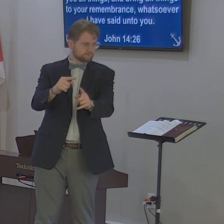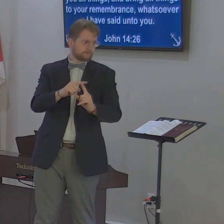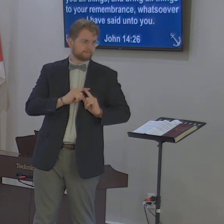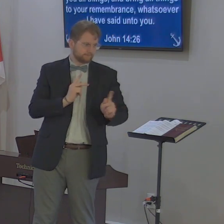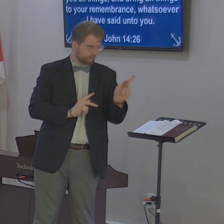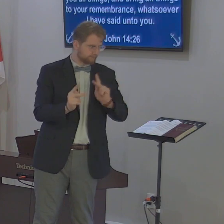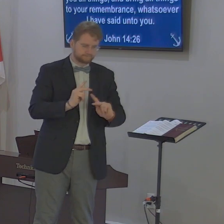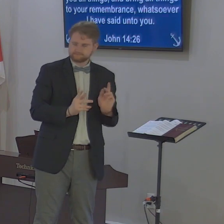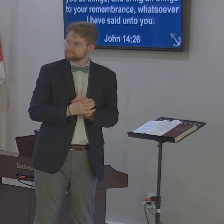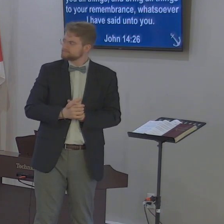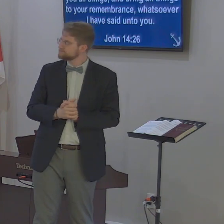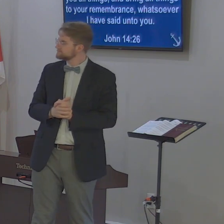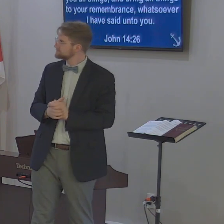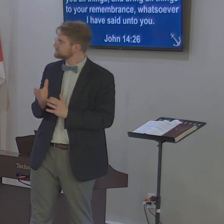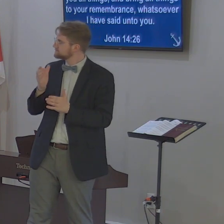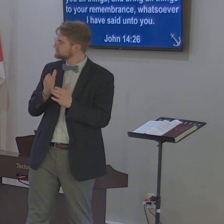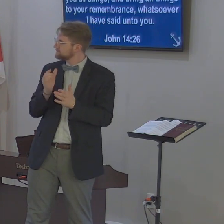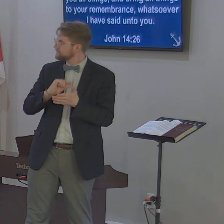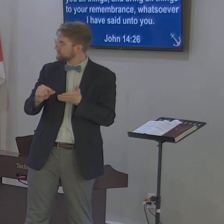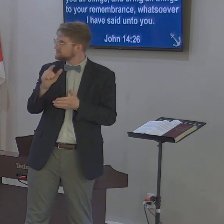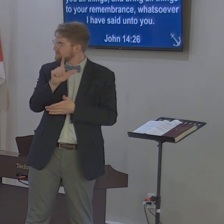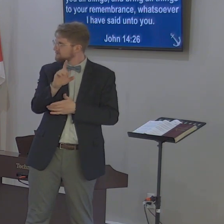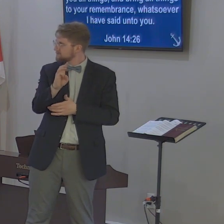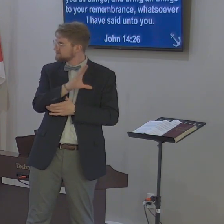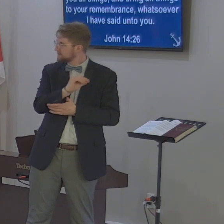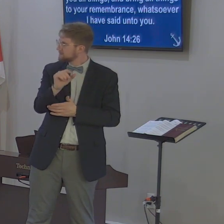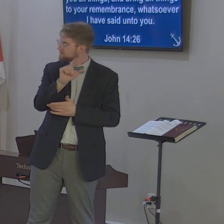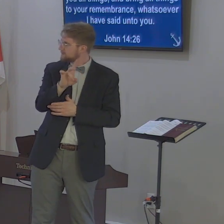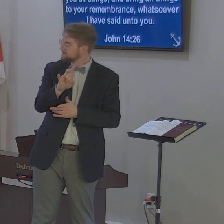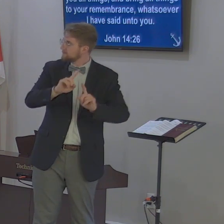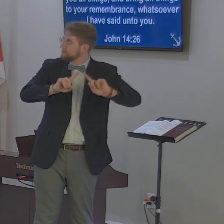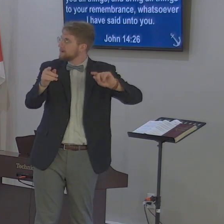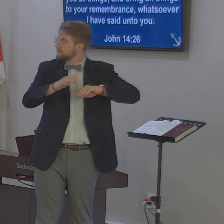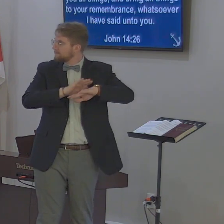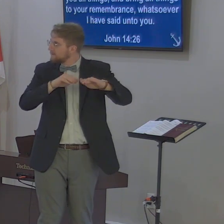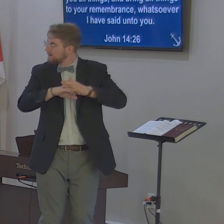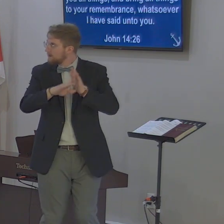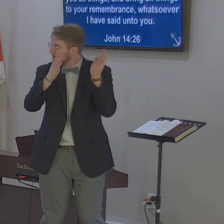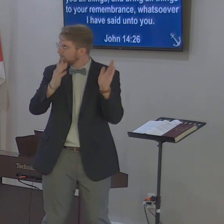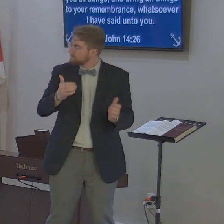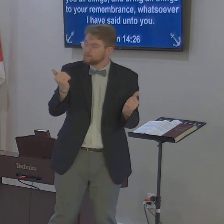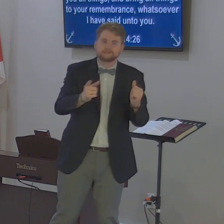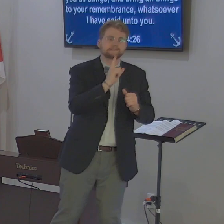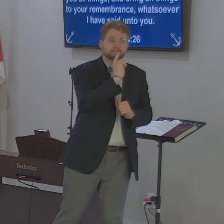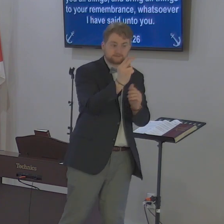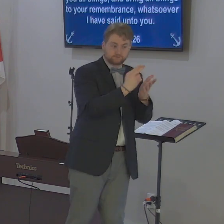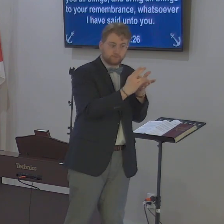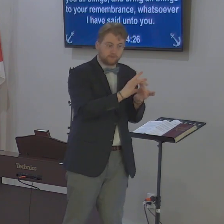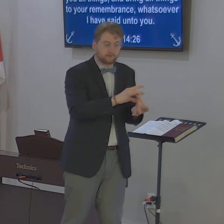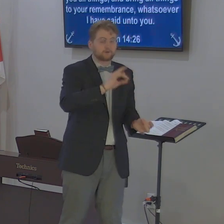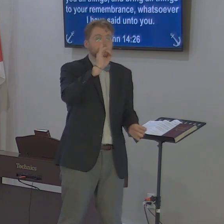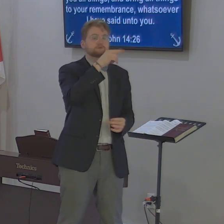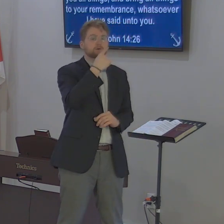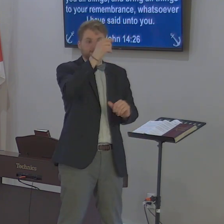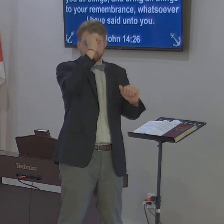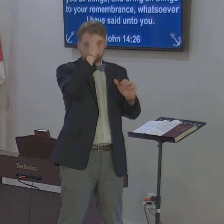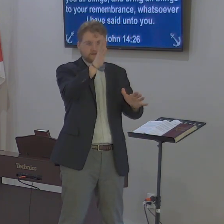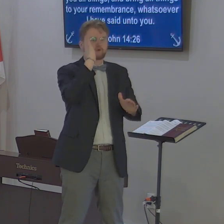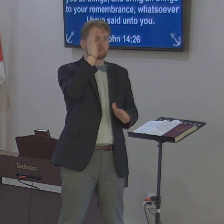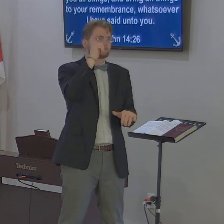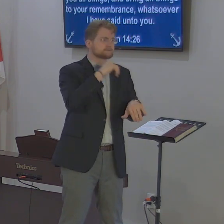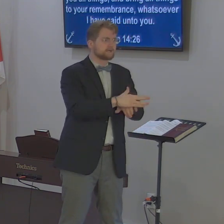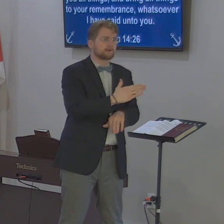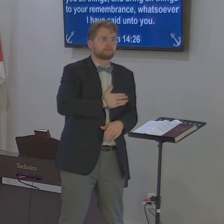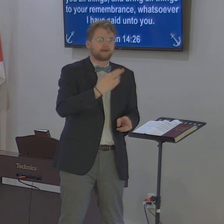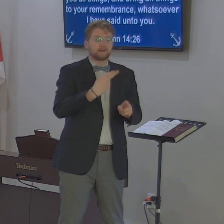and 27. 26 and 27. But the Comforter, which is the Holy Ghost, whom the Father will send in my name, he